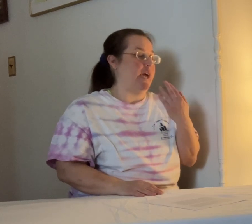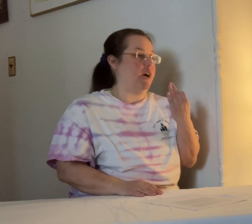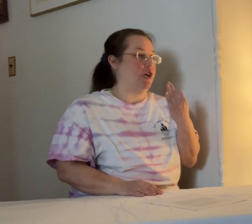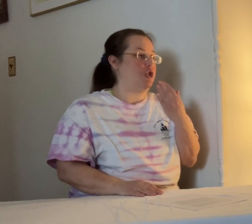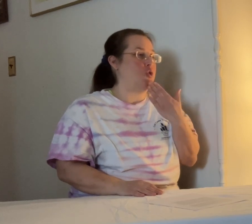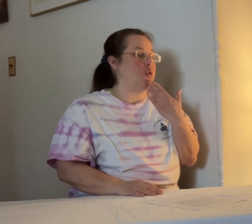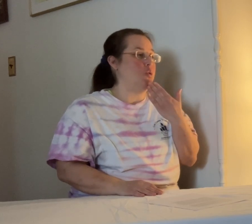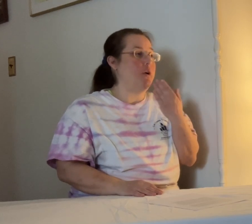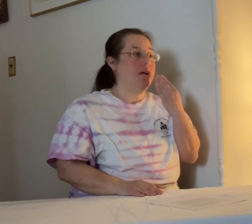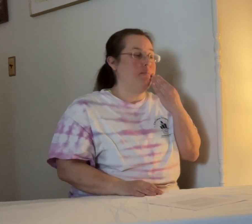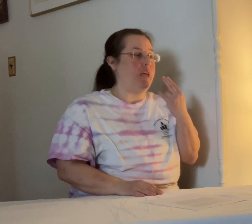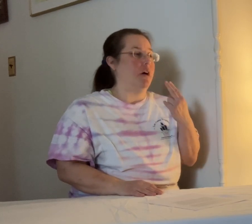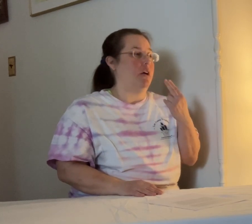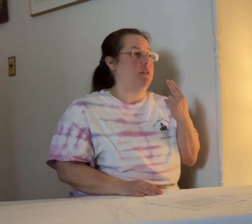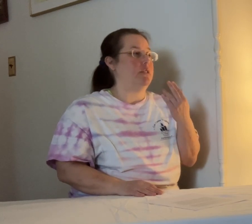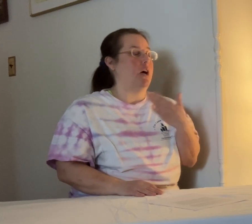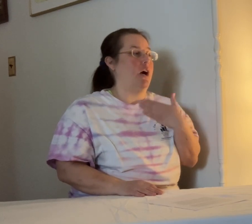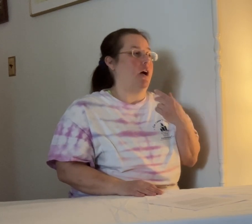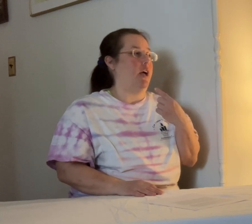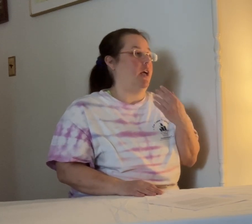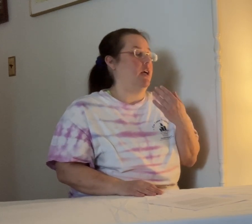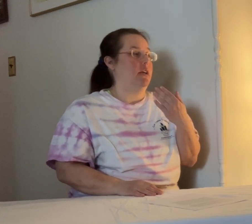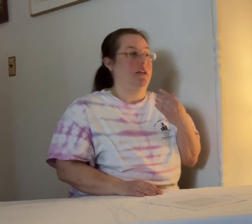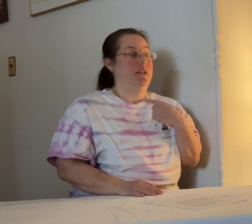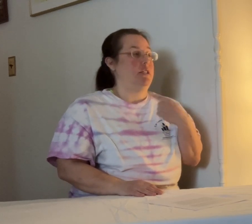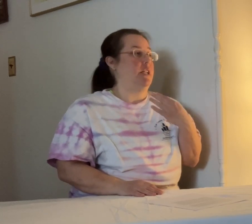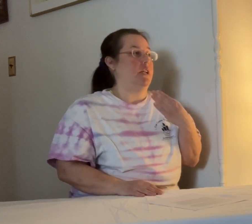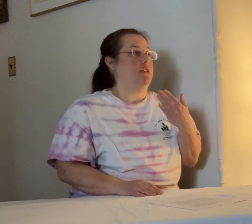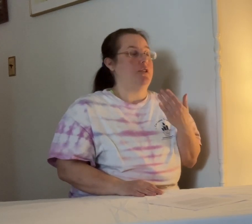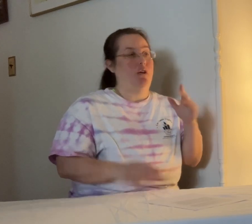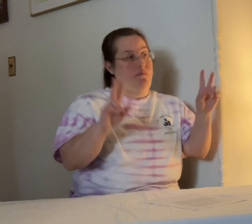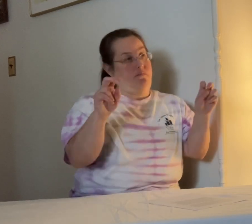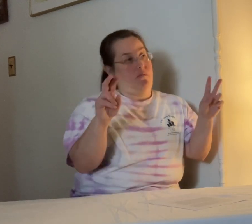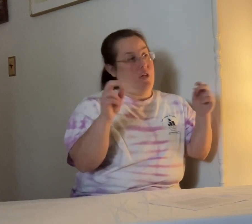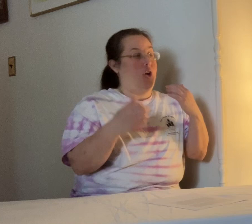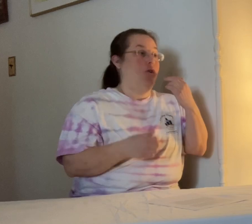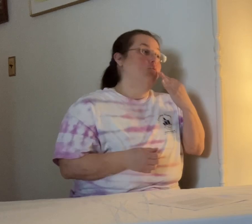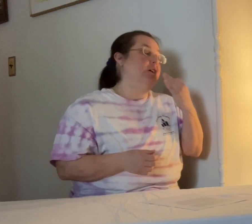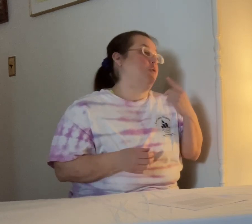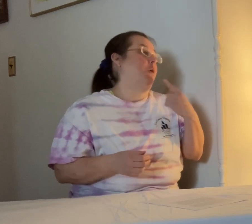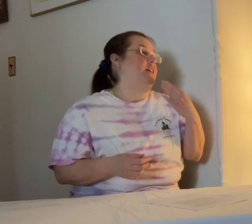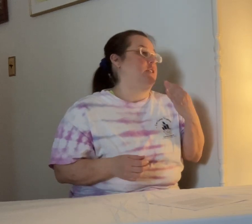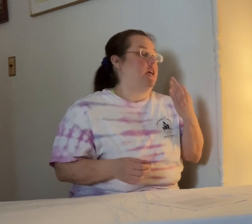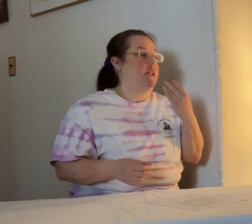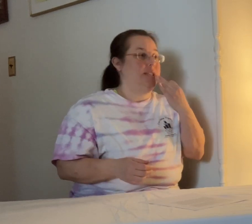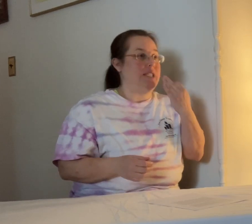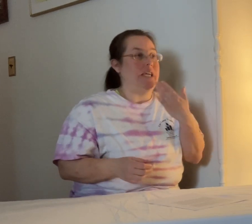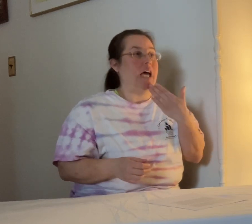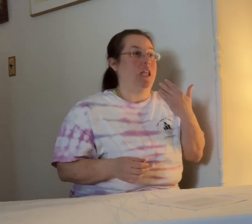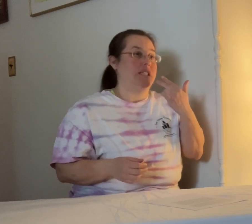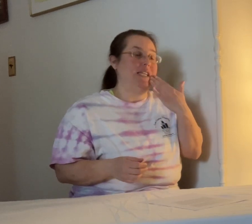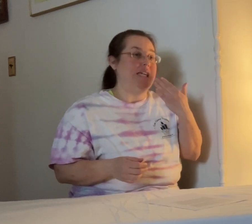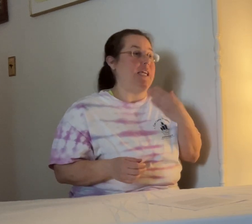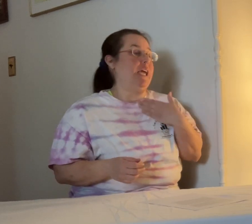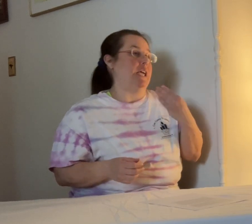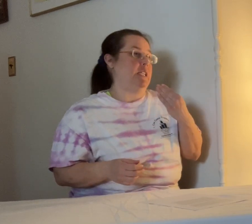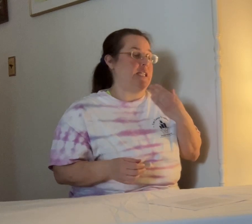there too, because I didn't request a CLT in